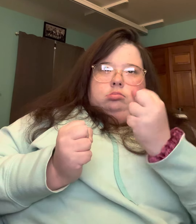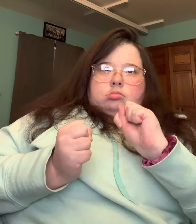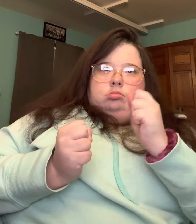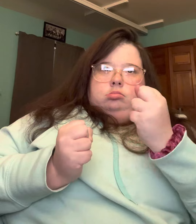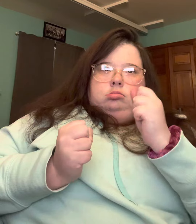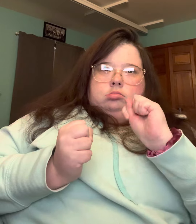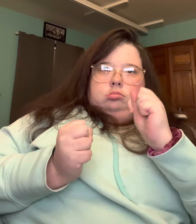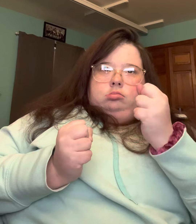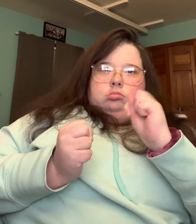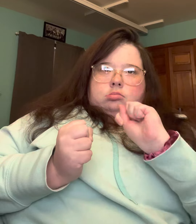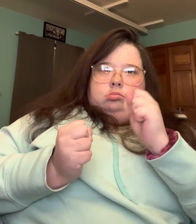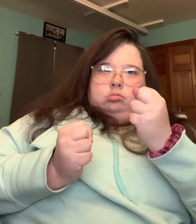Bathroom.